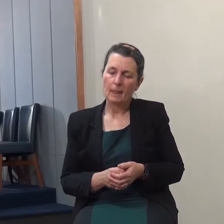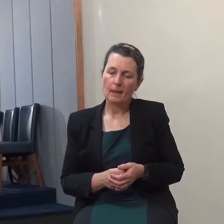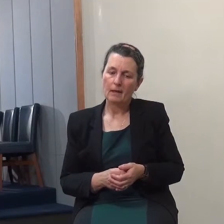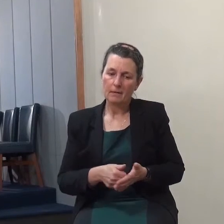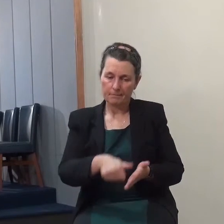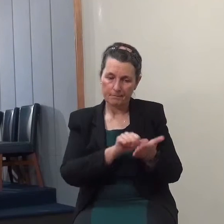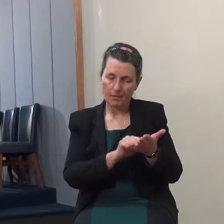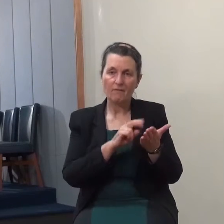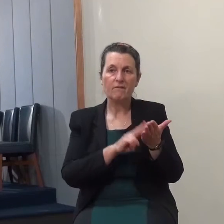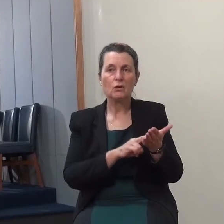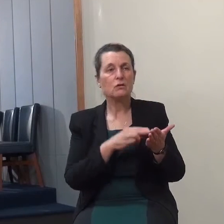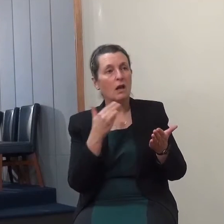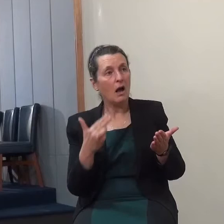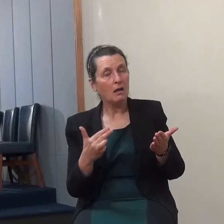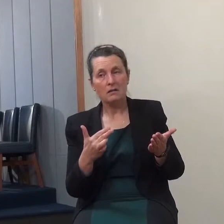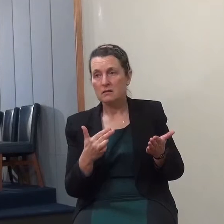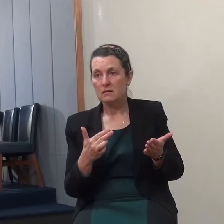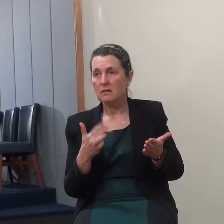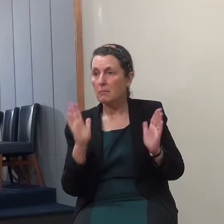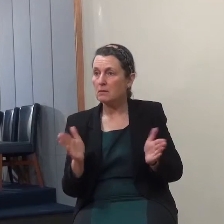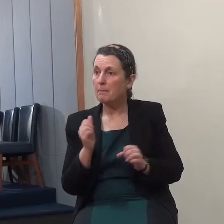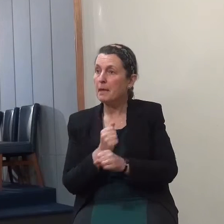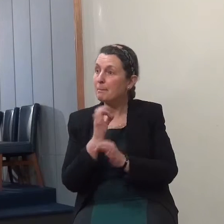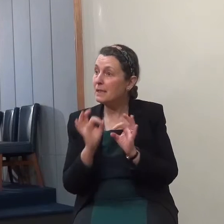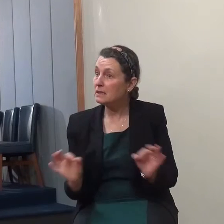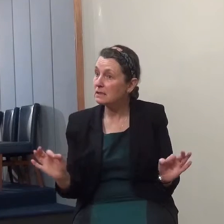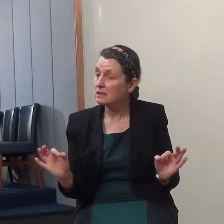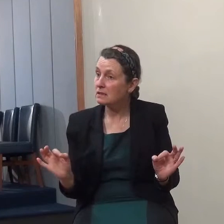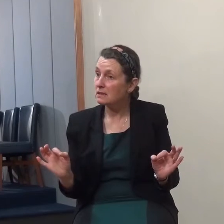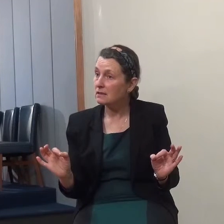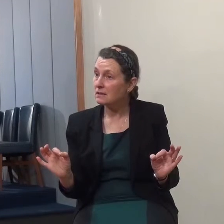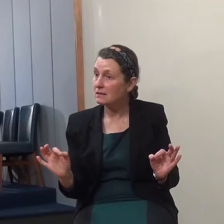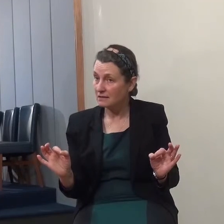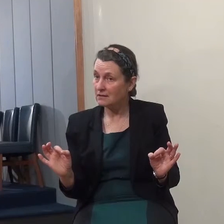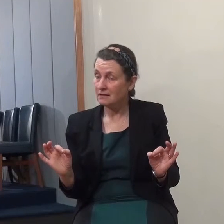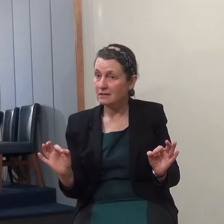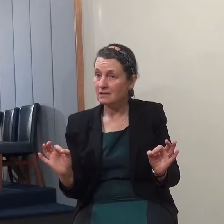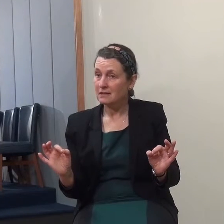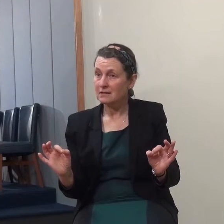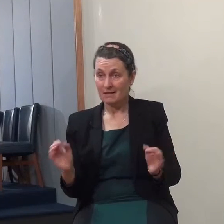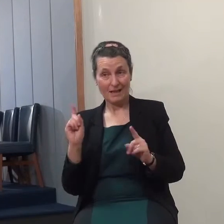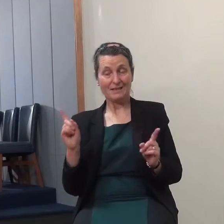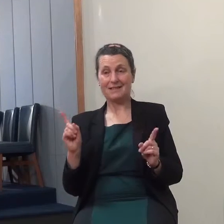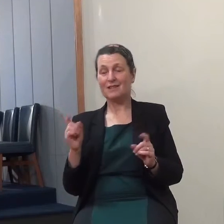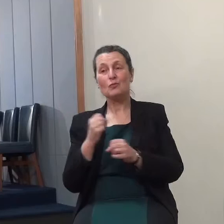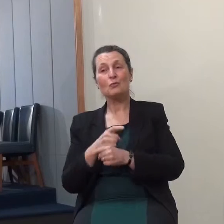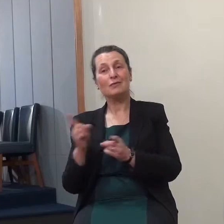the peacemakers, the bridge builders, because that is the essence of the gospel,